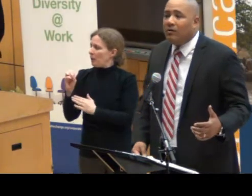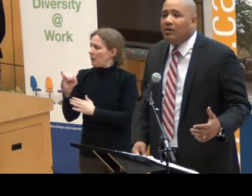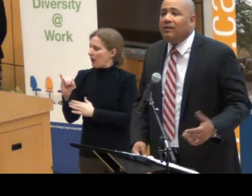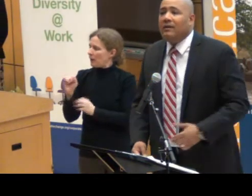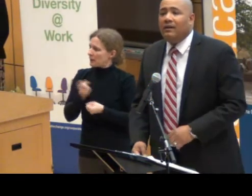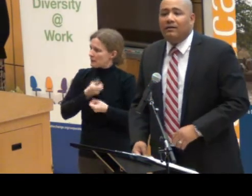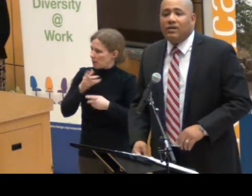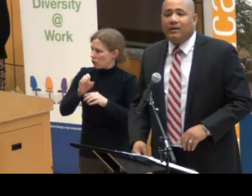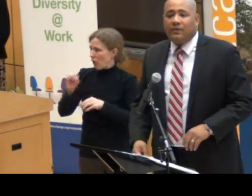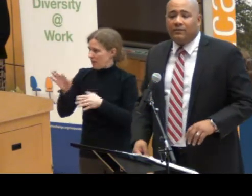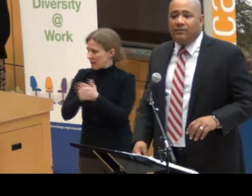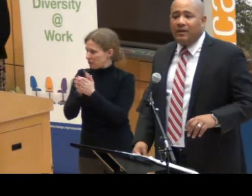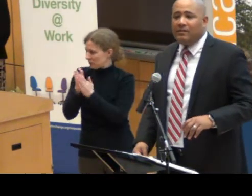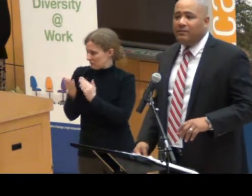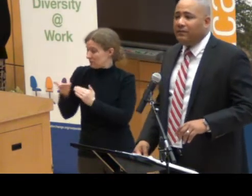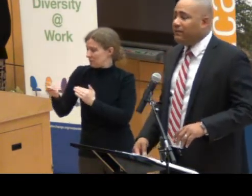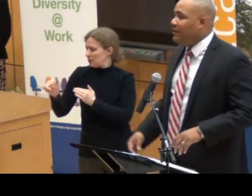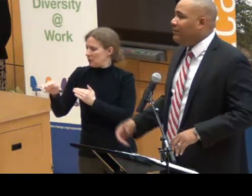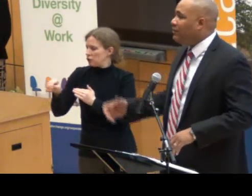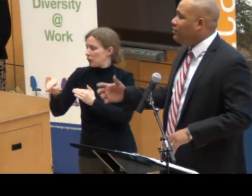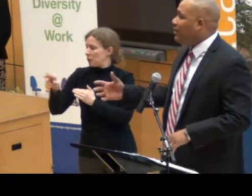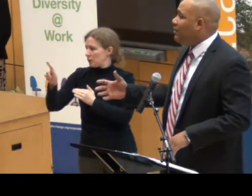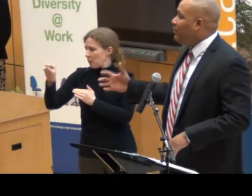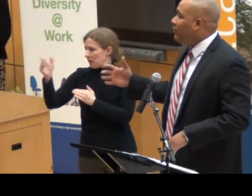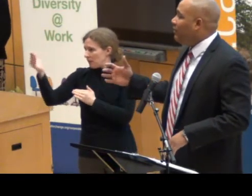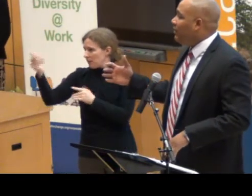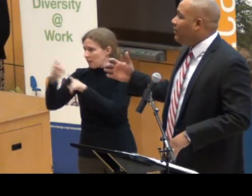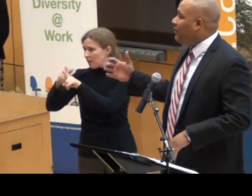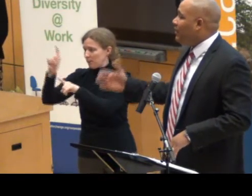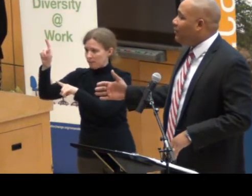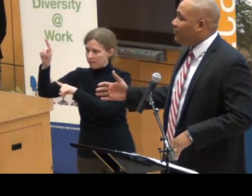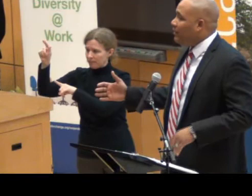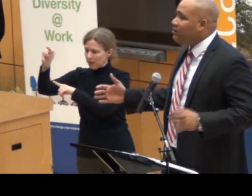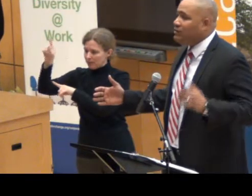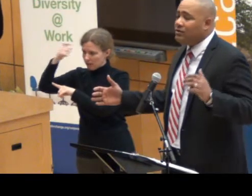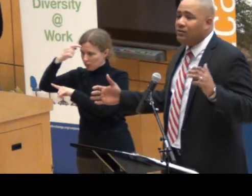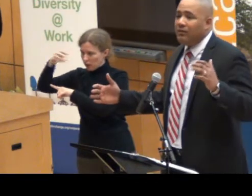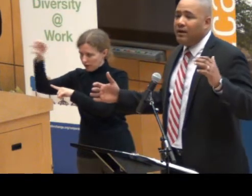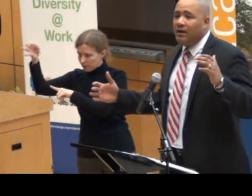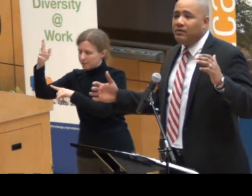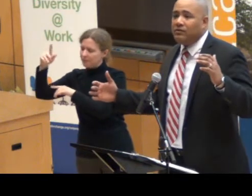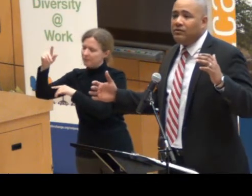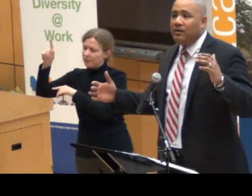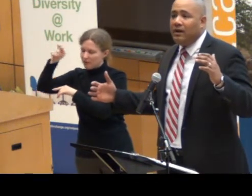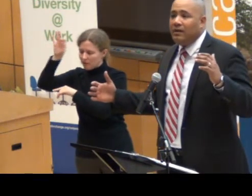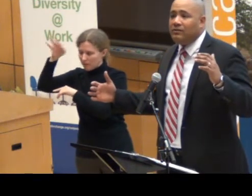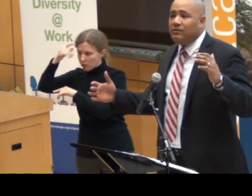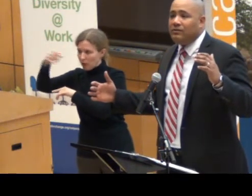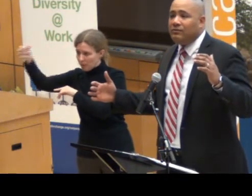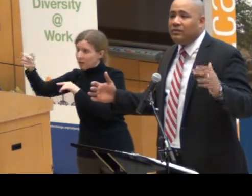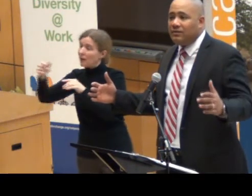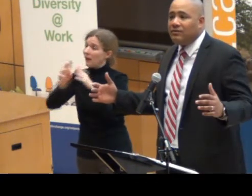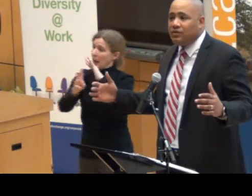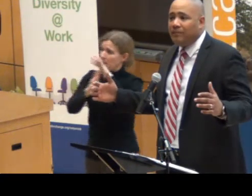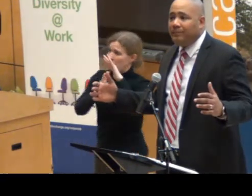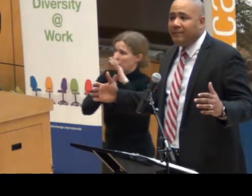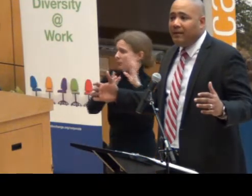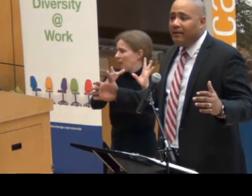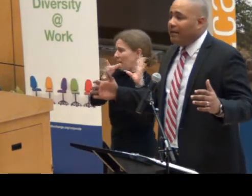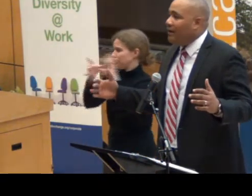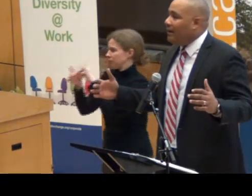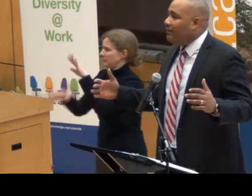out of Ottawa in January of 2015, which will link immigration to